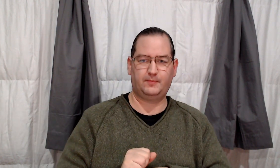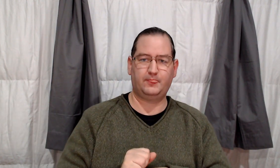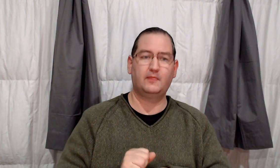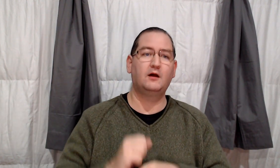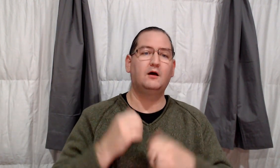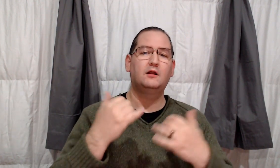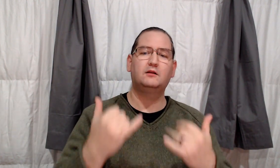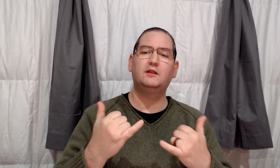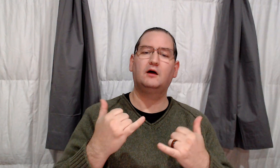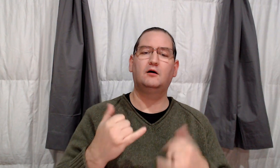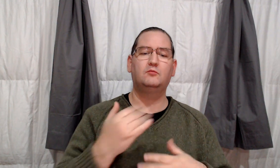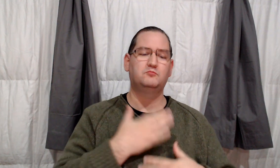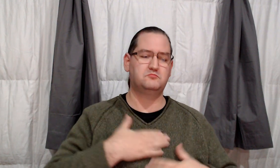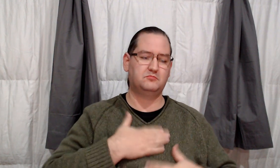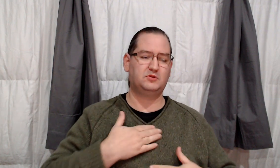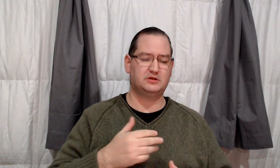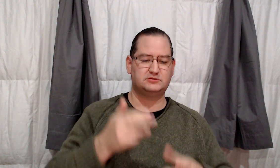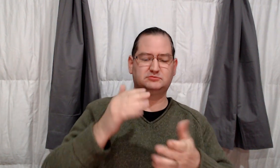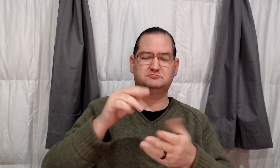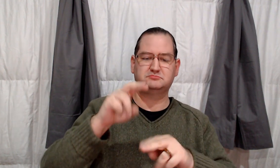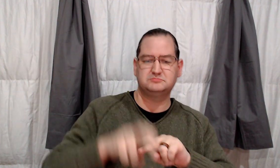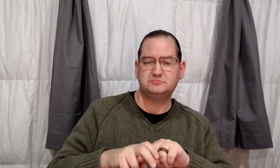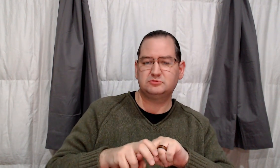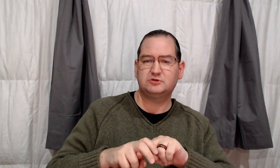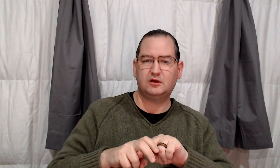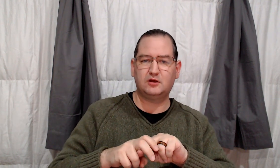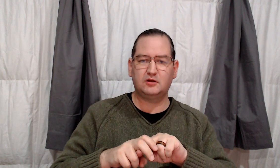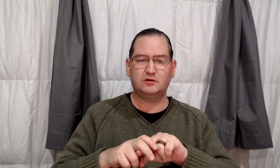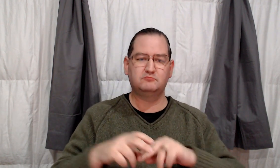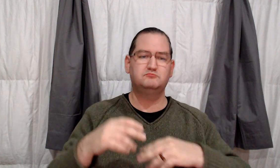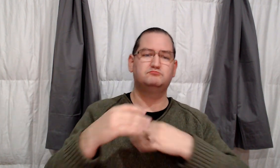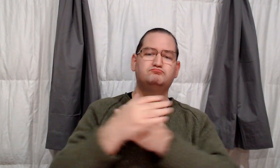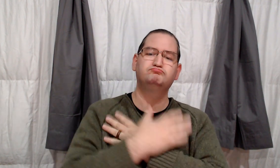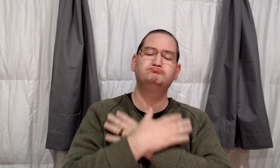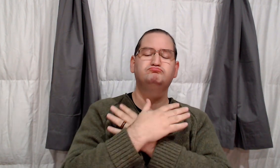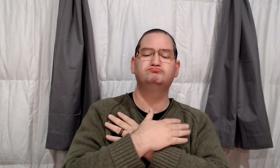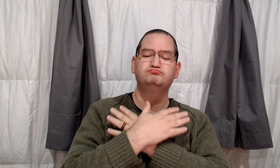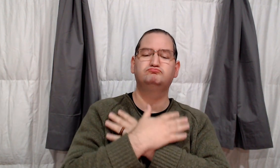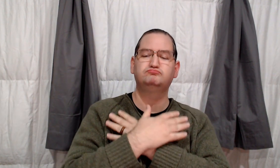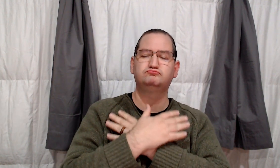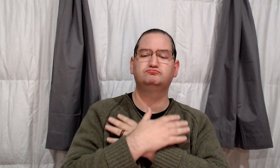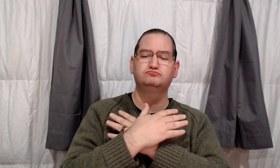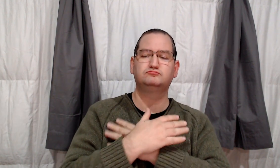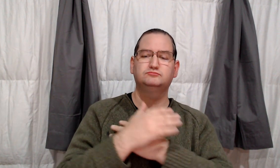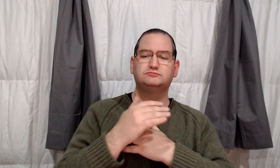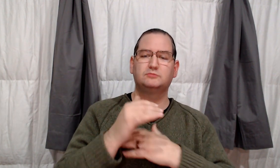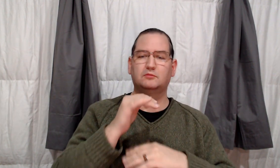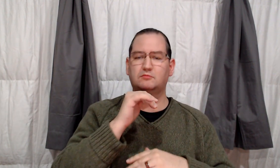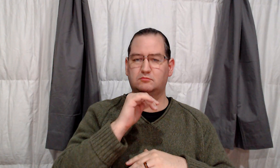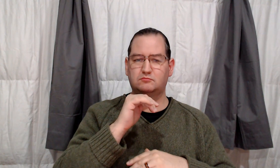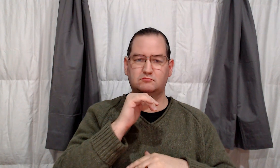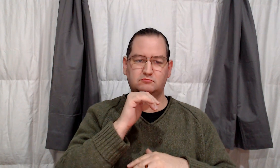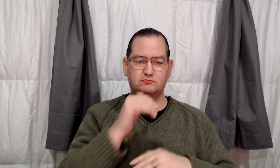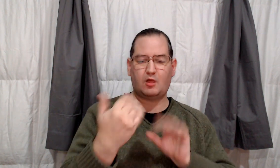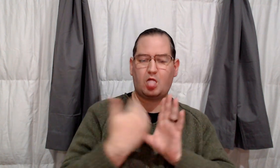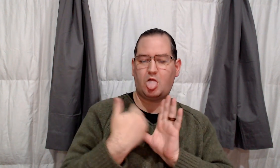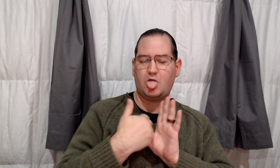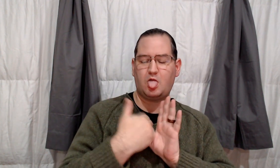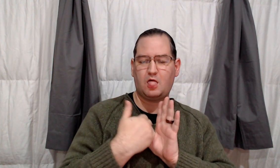lie down comfortably for a while, where you can be undisturbed for a while. So if you can't do that now, put this